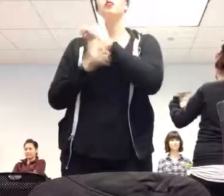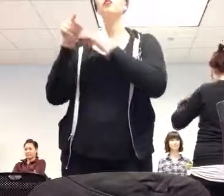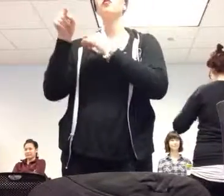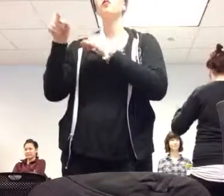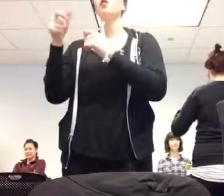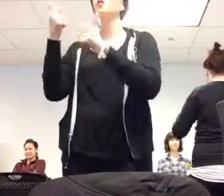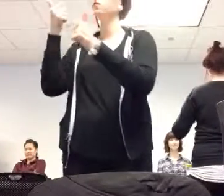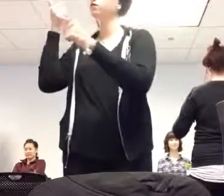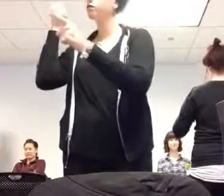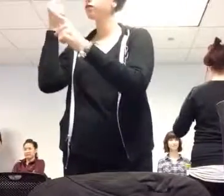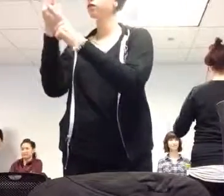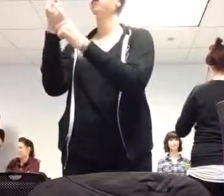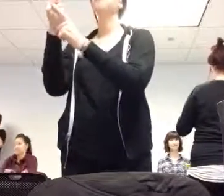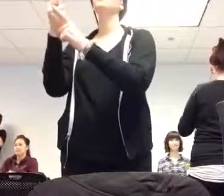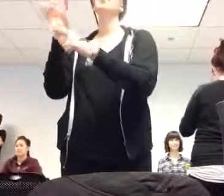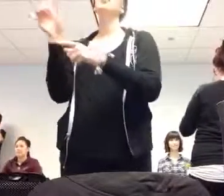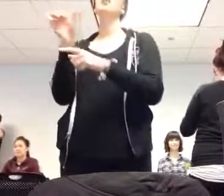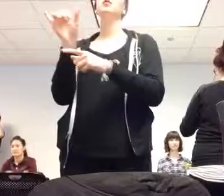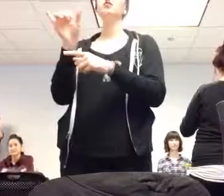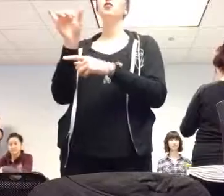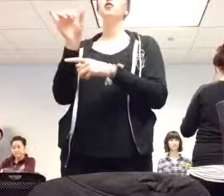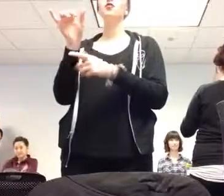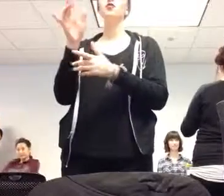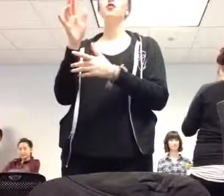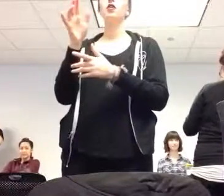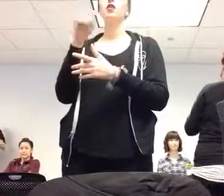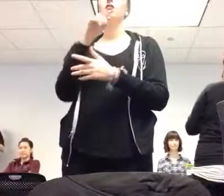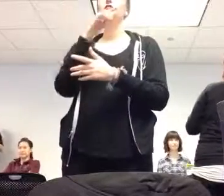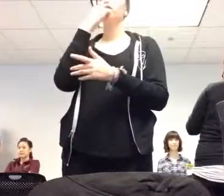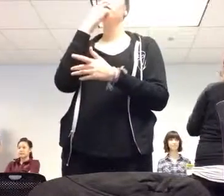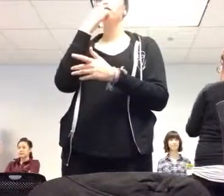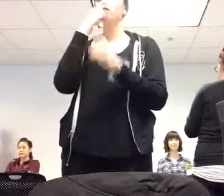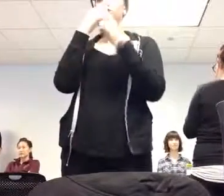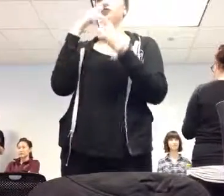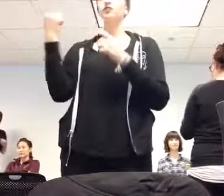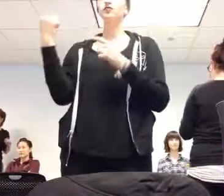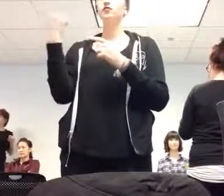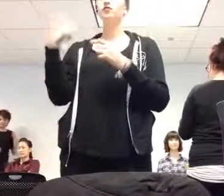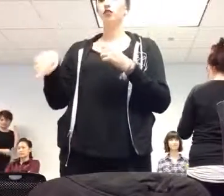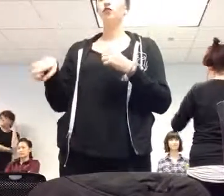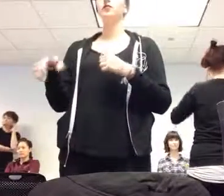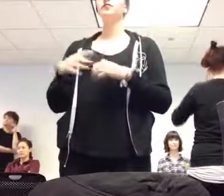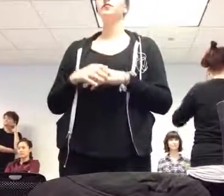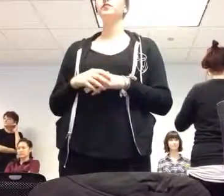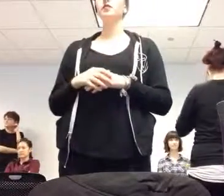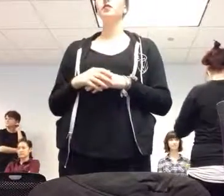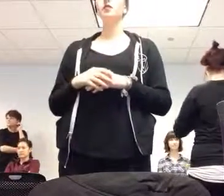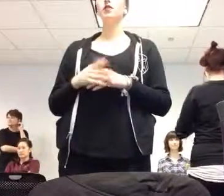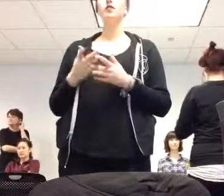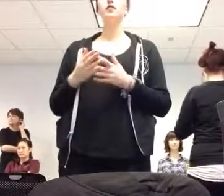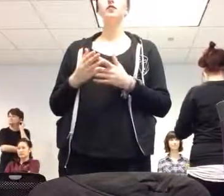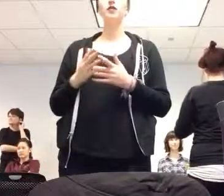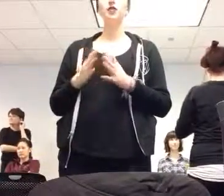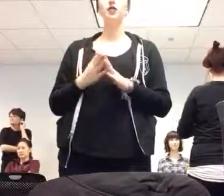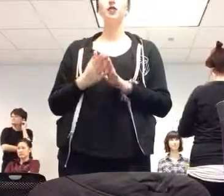Russia. To give you an idea, and these are figures that were released by the Soviet Union at the end of